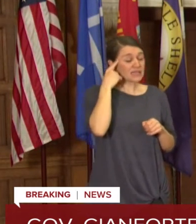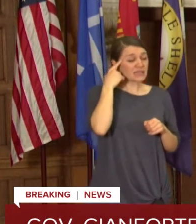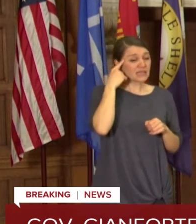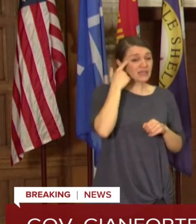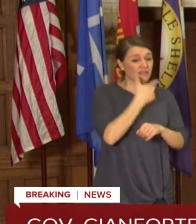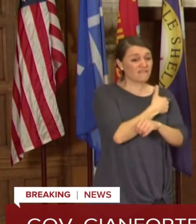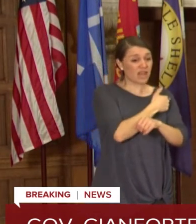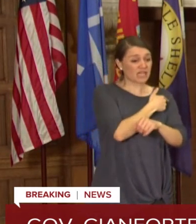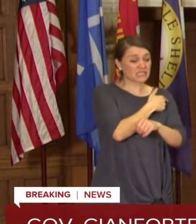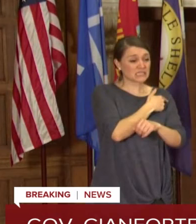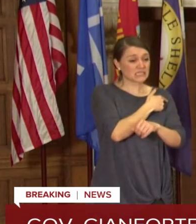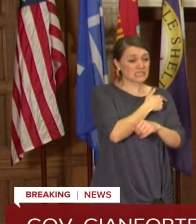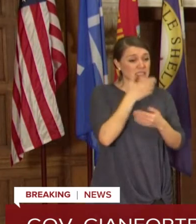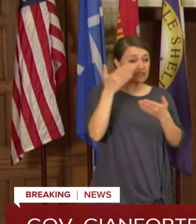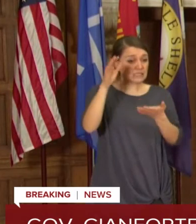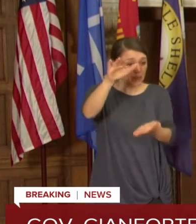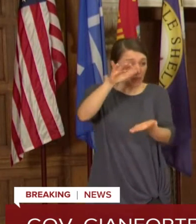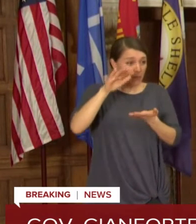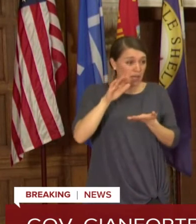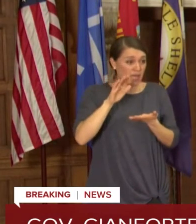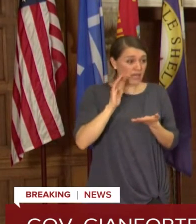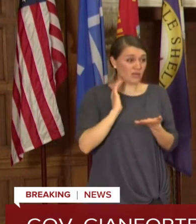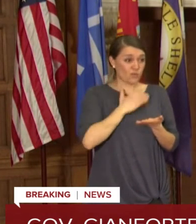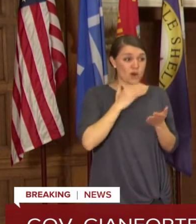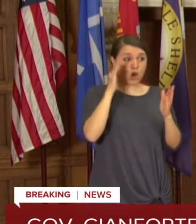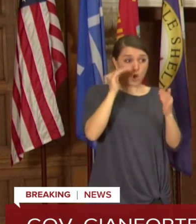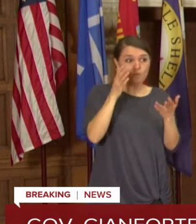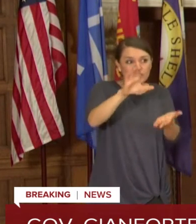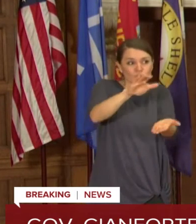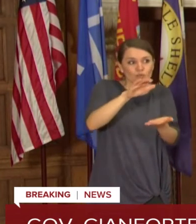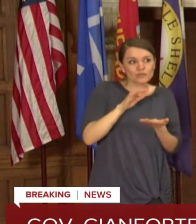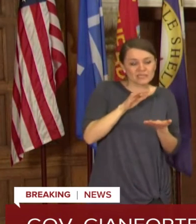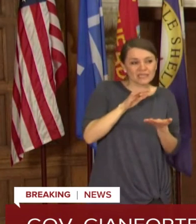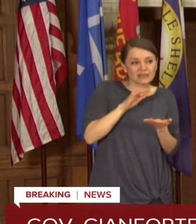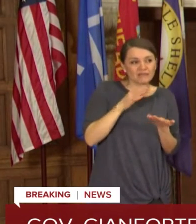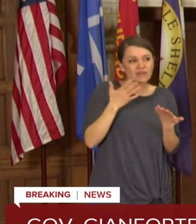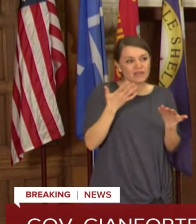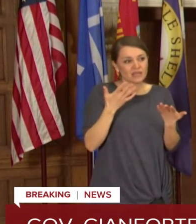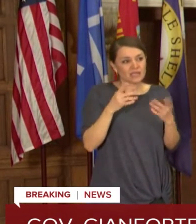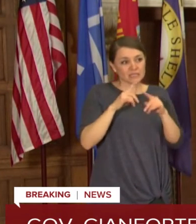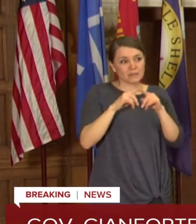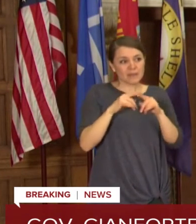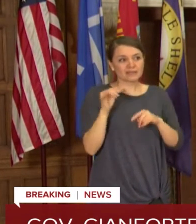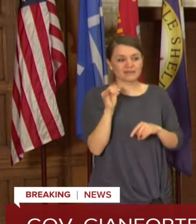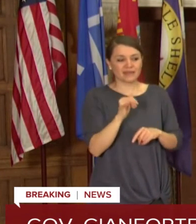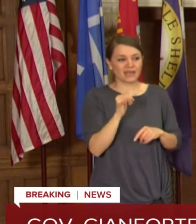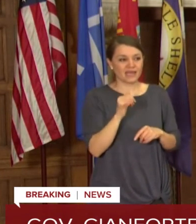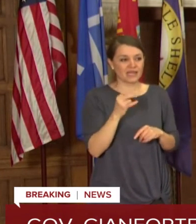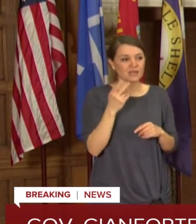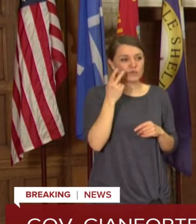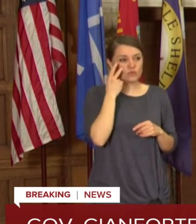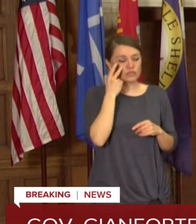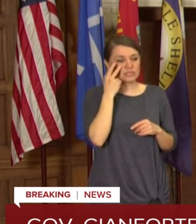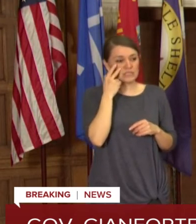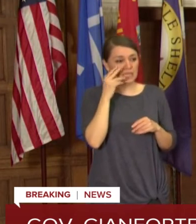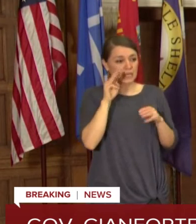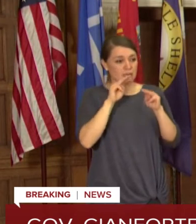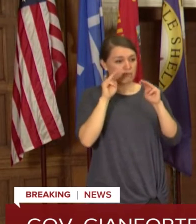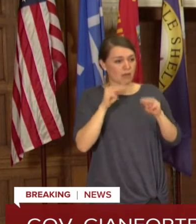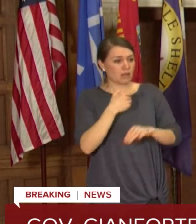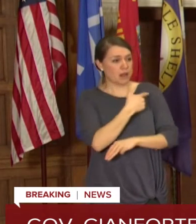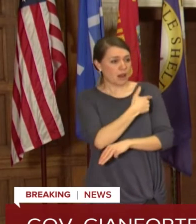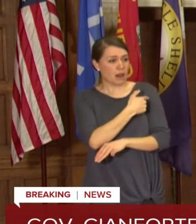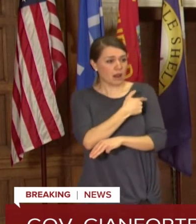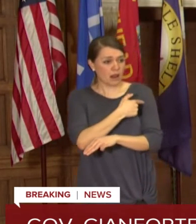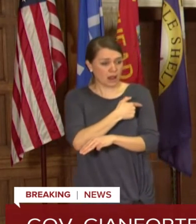we're dependent upon the federal supply and increases to the federal supply. We're watching the uptake of Montanans, and so